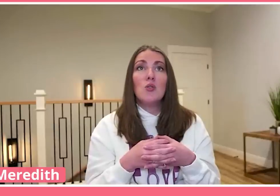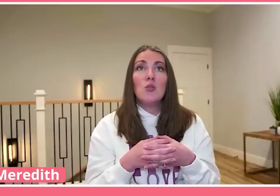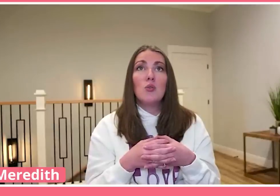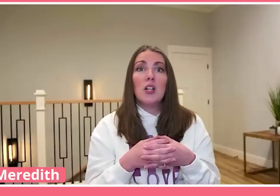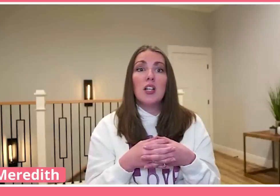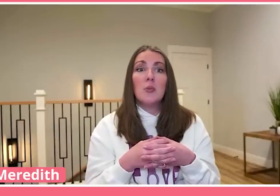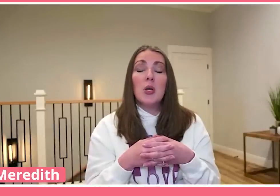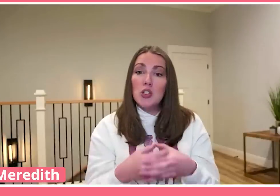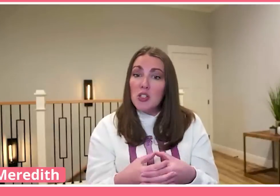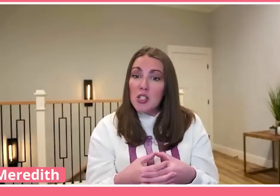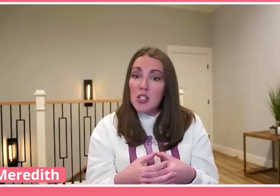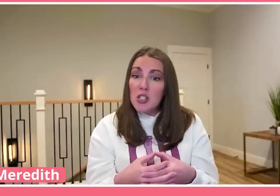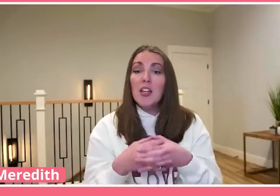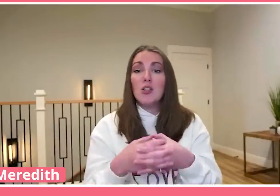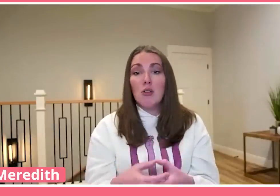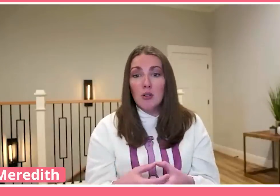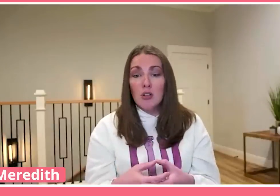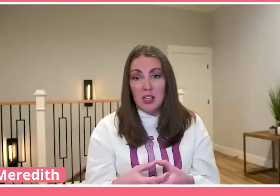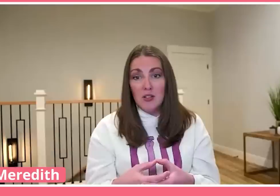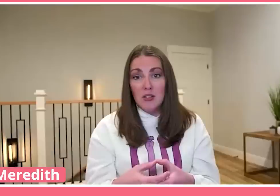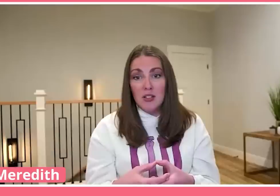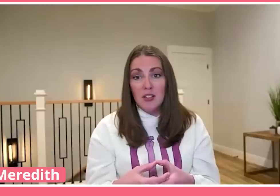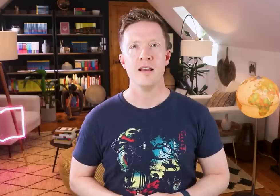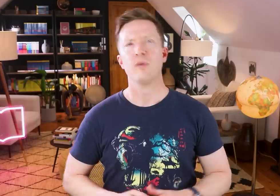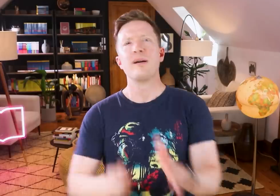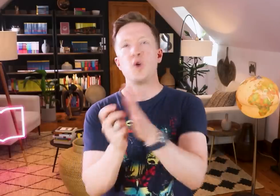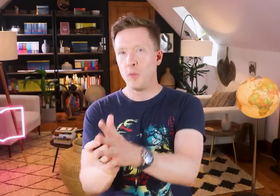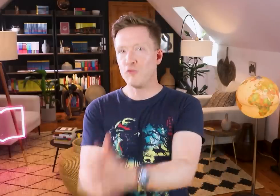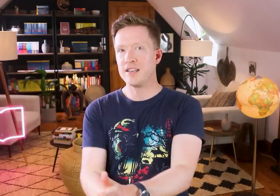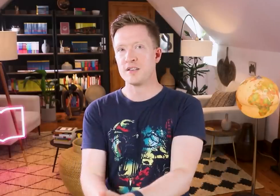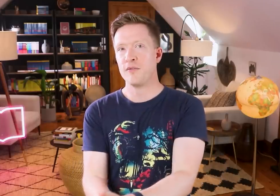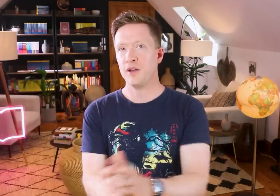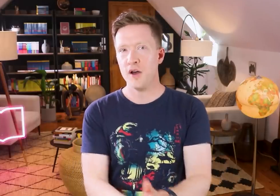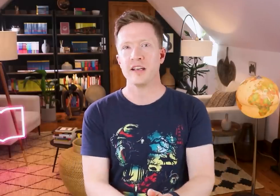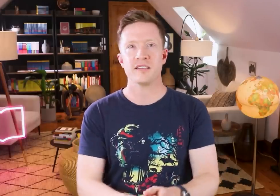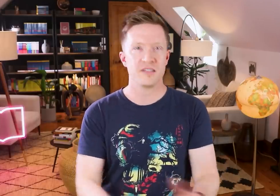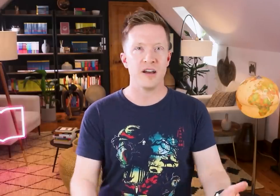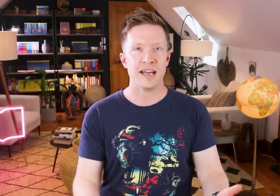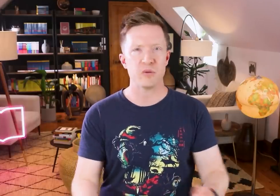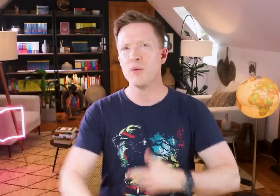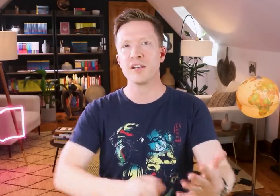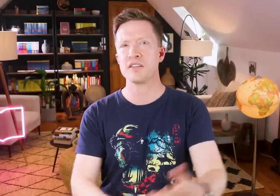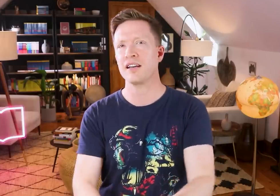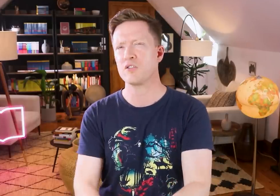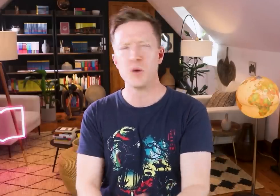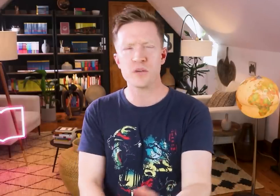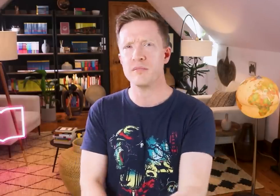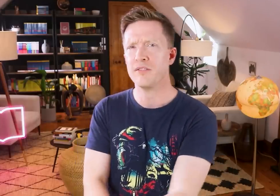push yourself and to grow your skills. Now, about top reasons for learning sign language? Why would learning sign language be awesome for